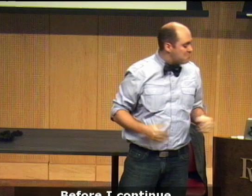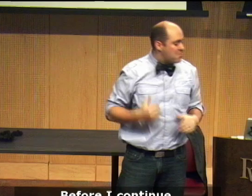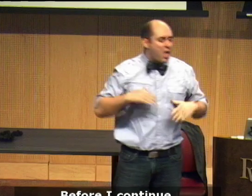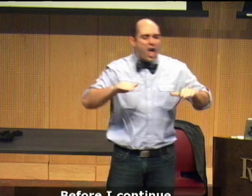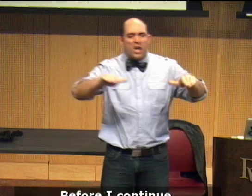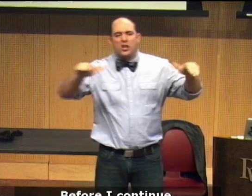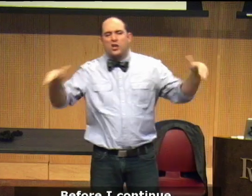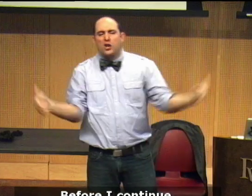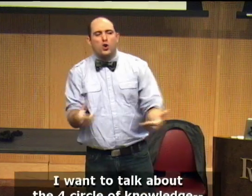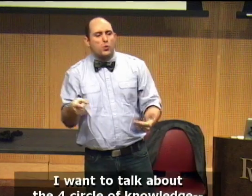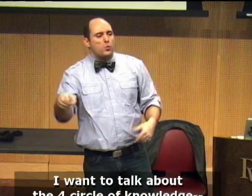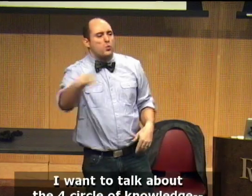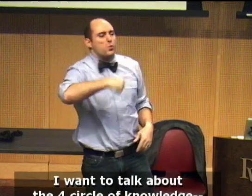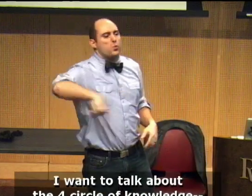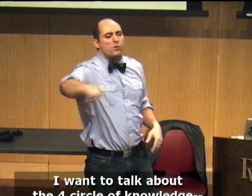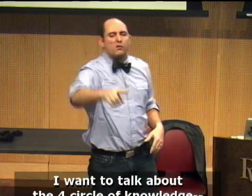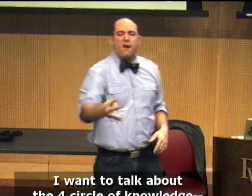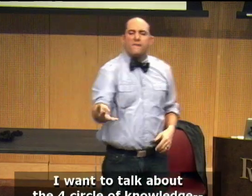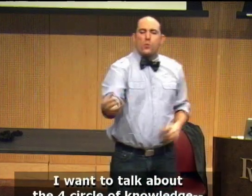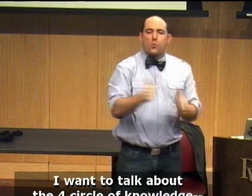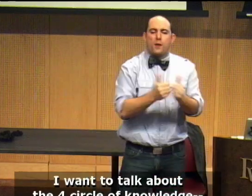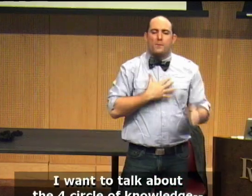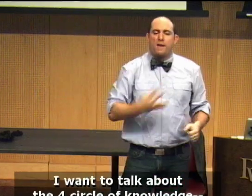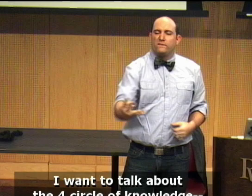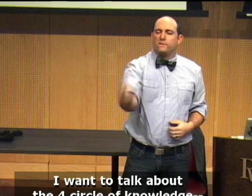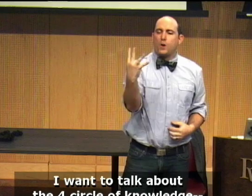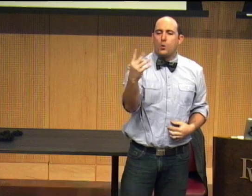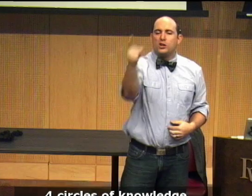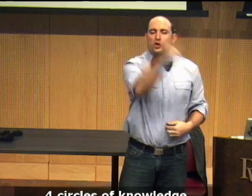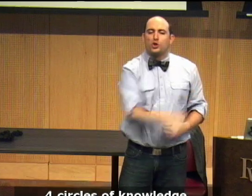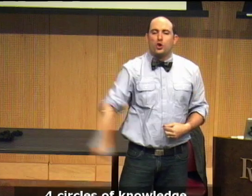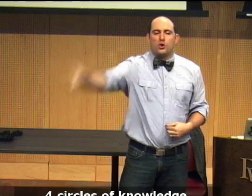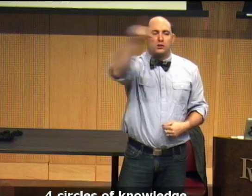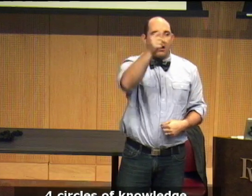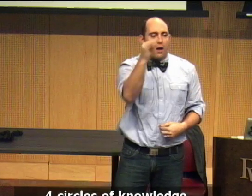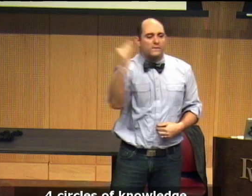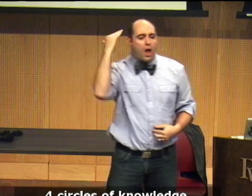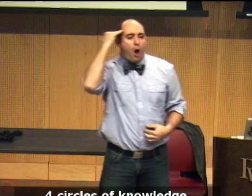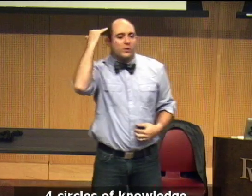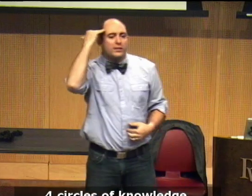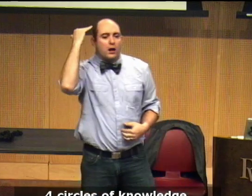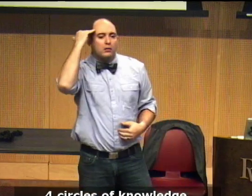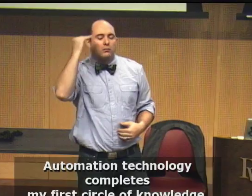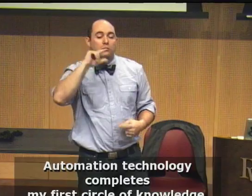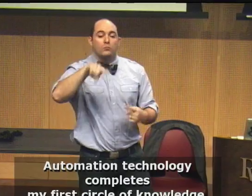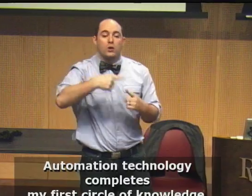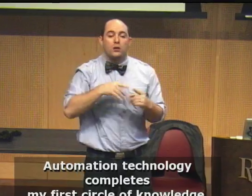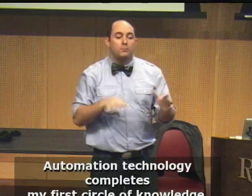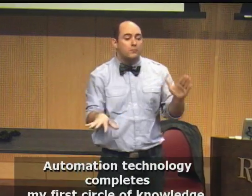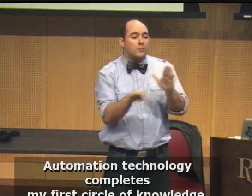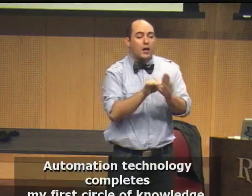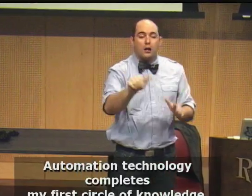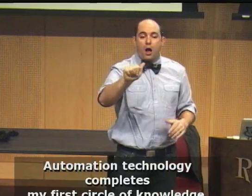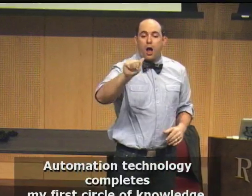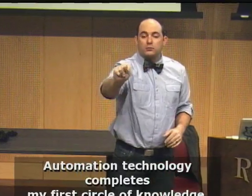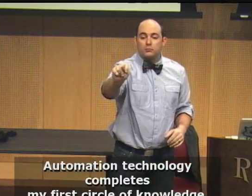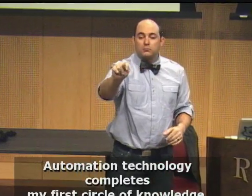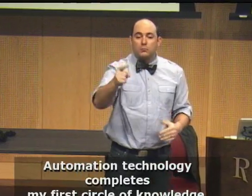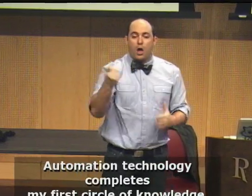Before I continue, I want to talk about the four circles of knowledge. Automation technology completes my